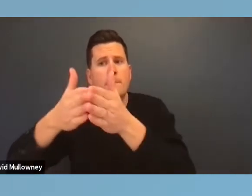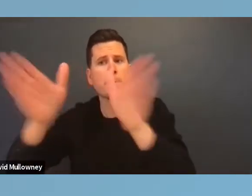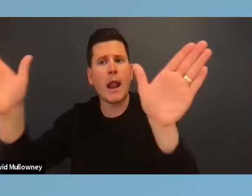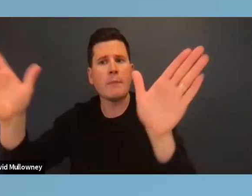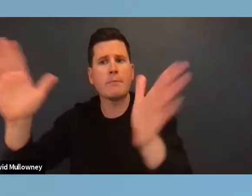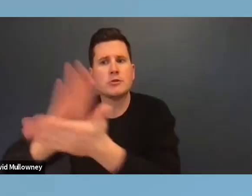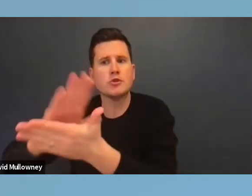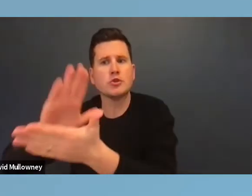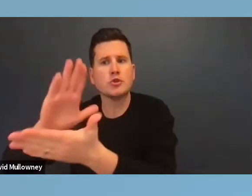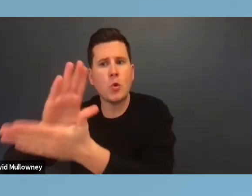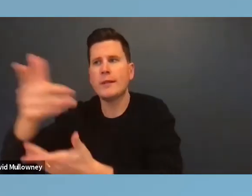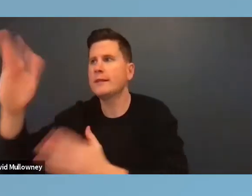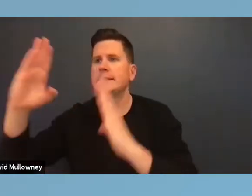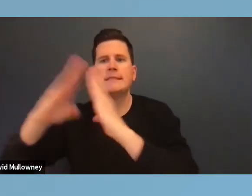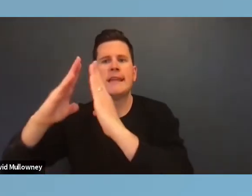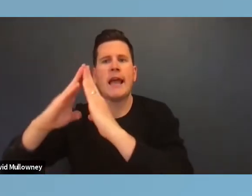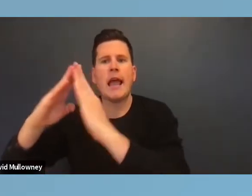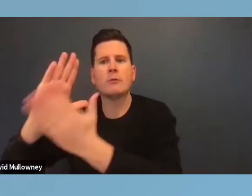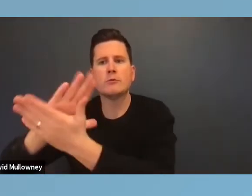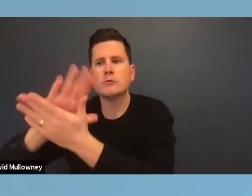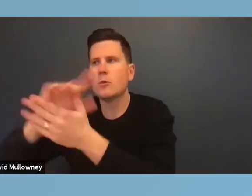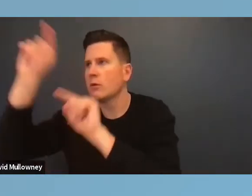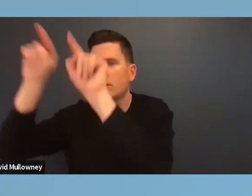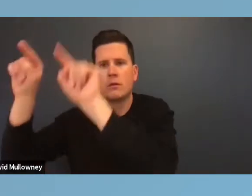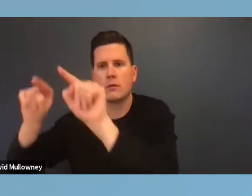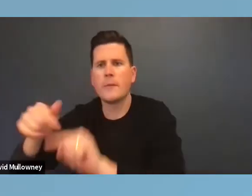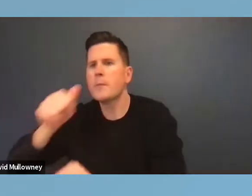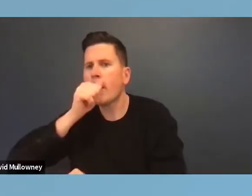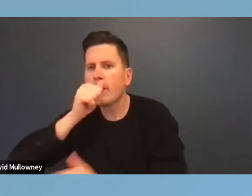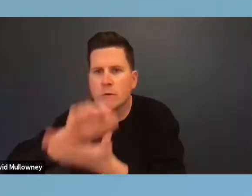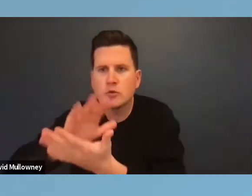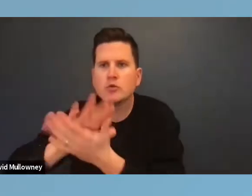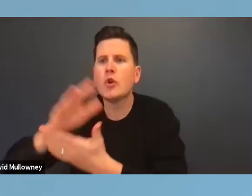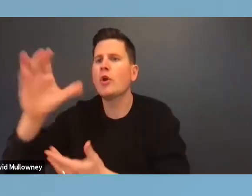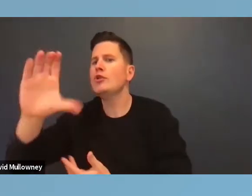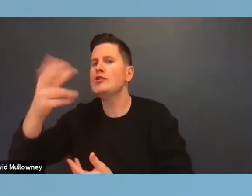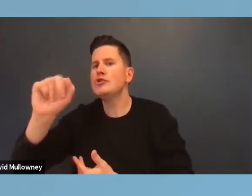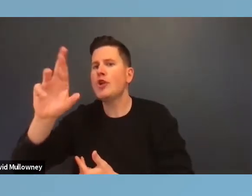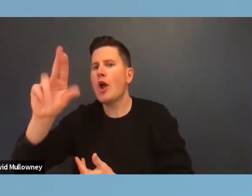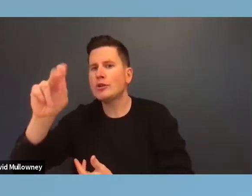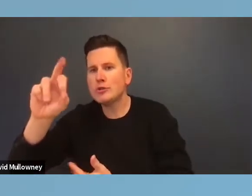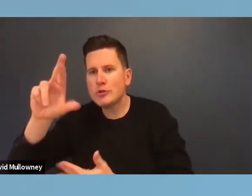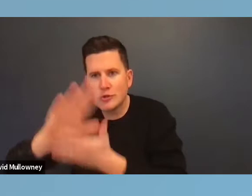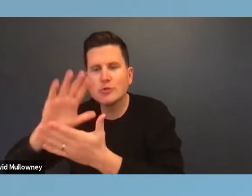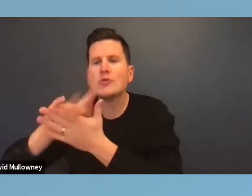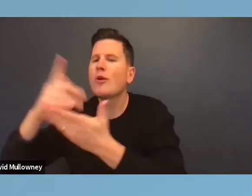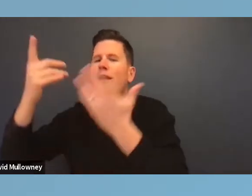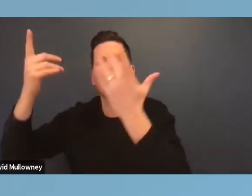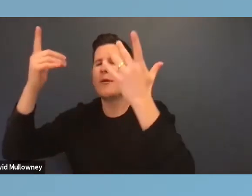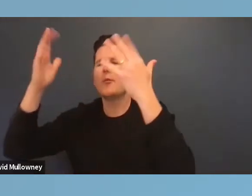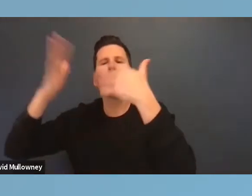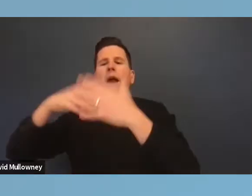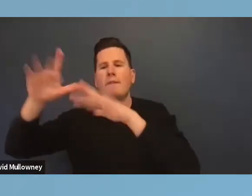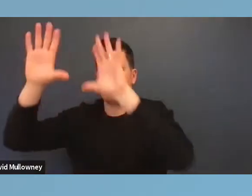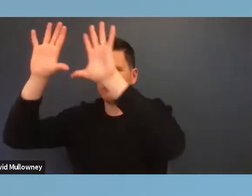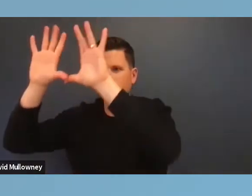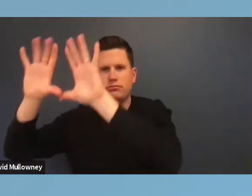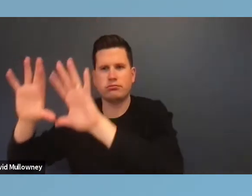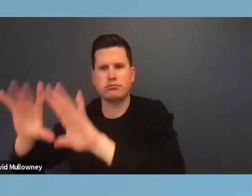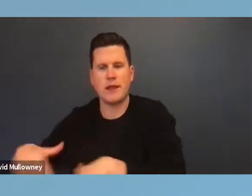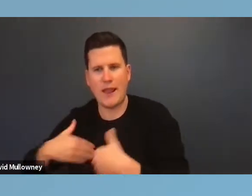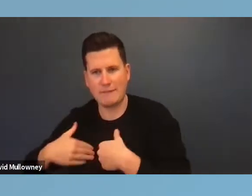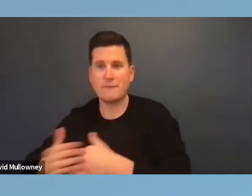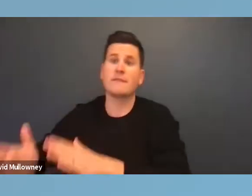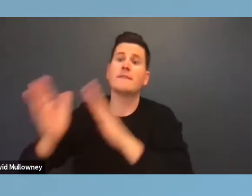deaf. In hearing world, you have public schools, private schools, charter schools, all of